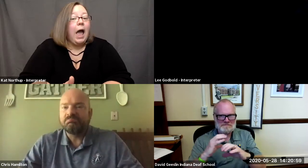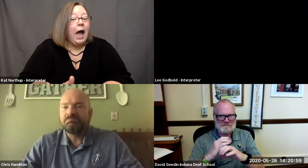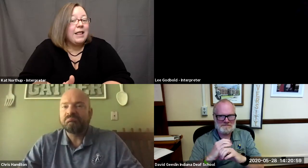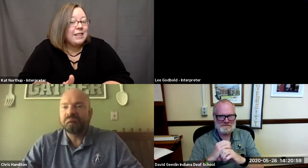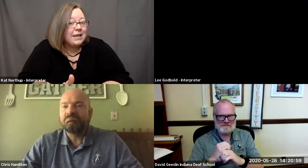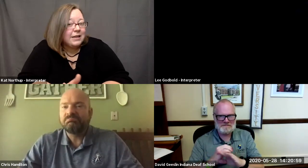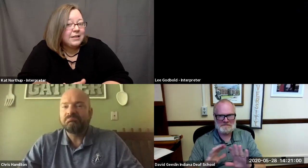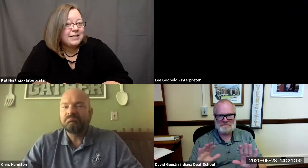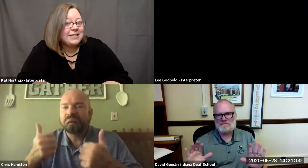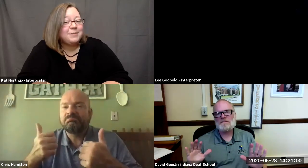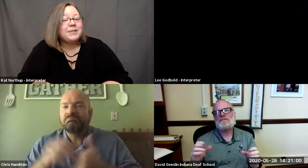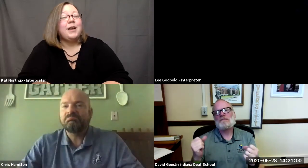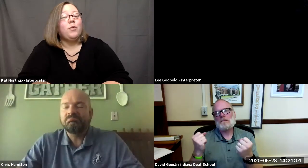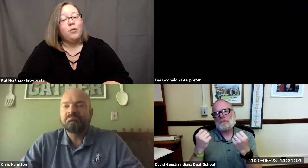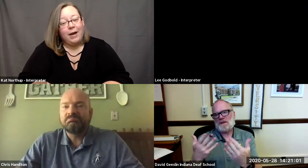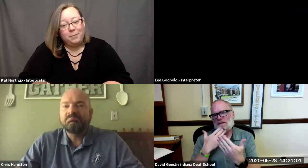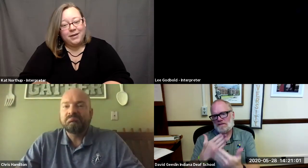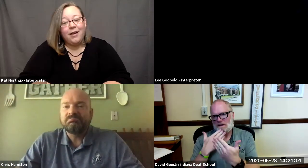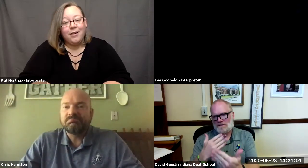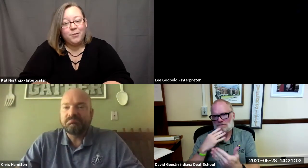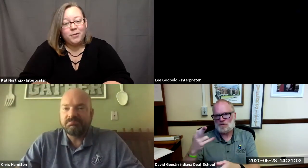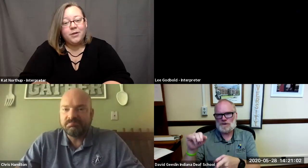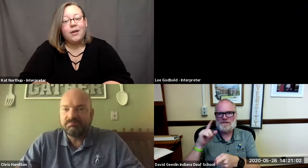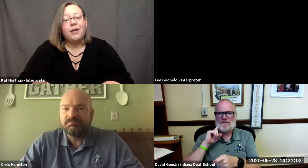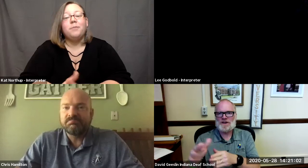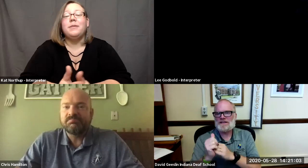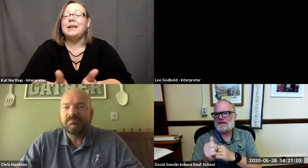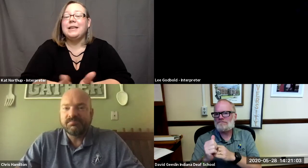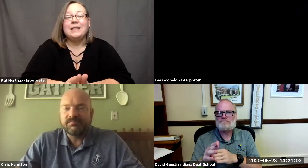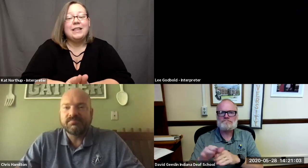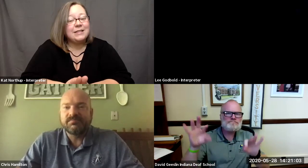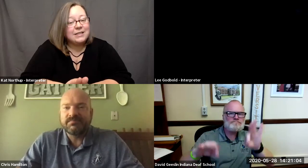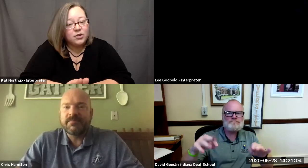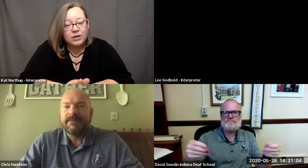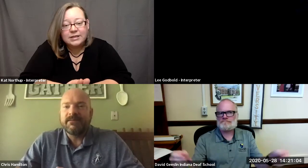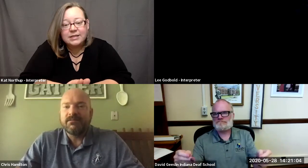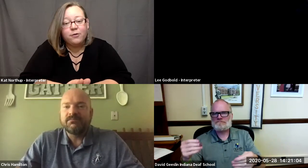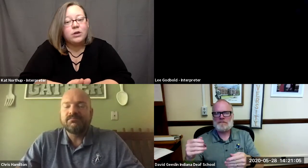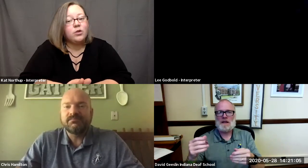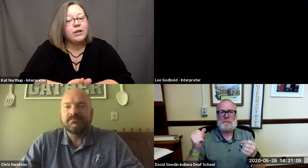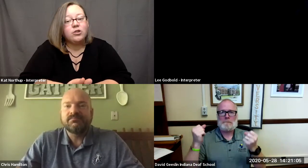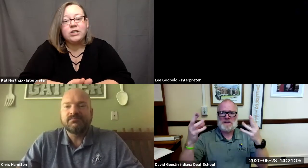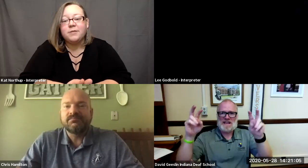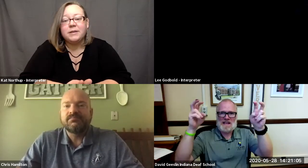I think this seems like we're wrapping up. Many thanks to Chris for your leadership in